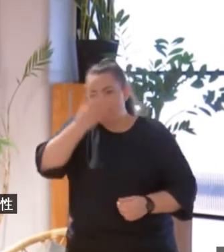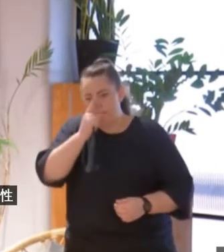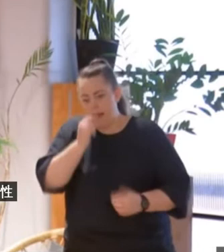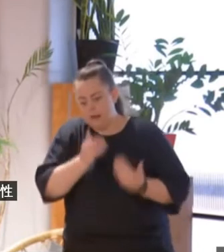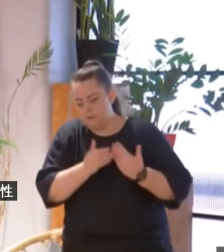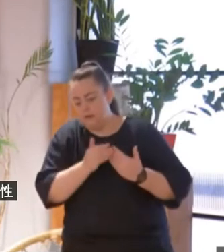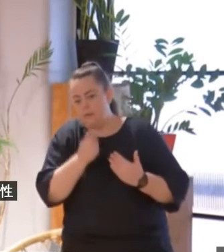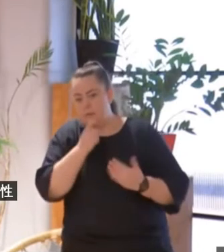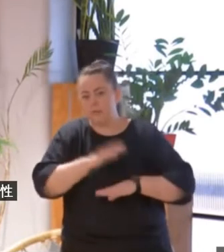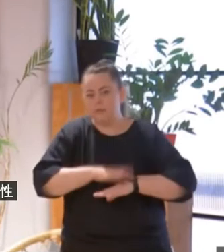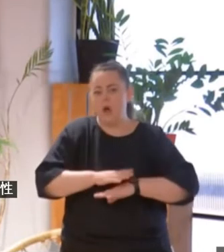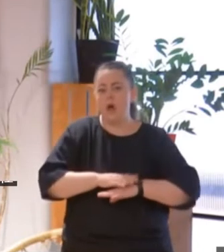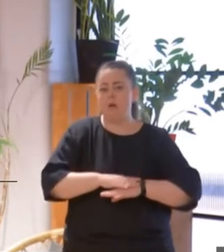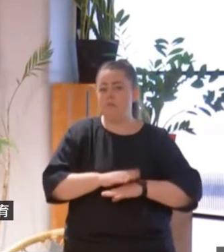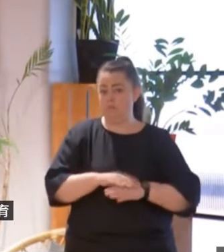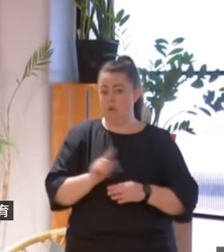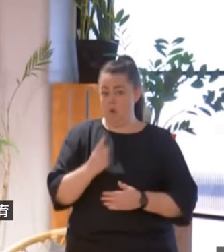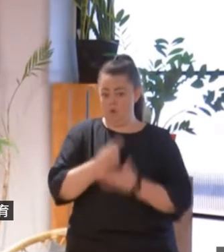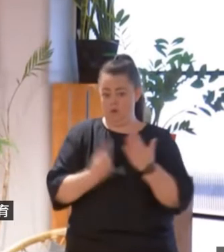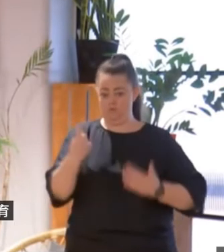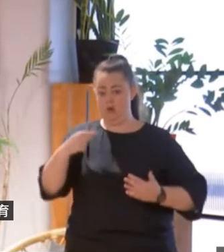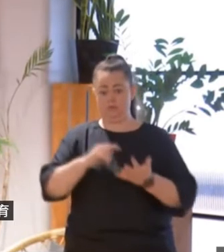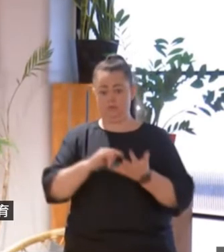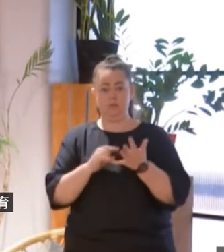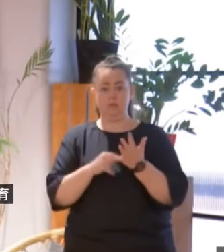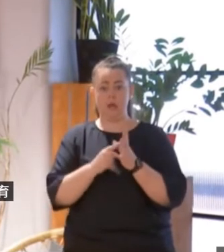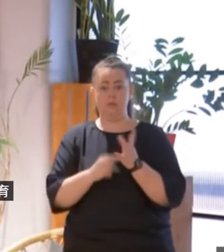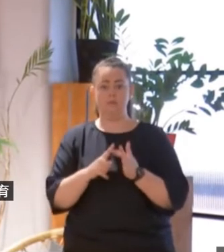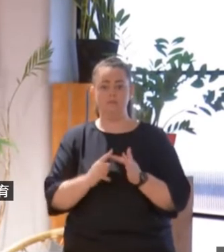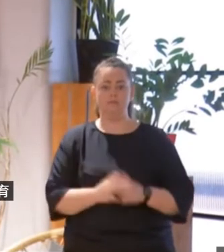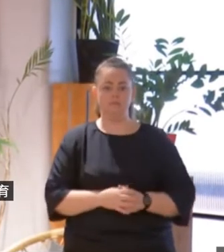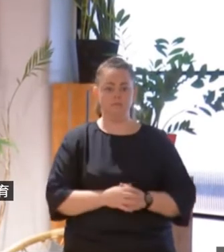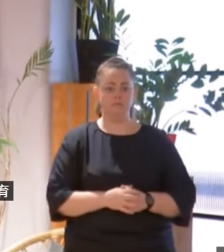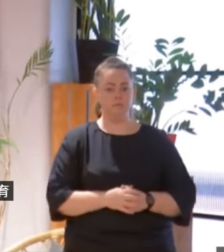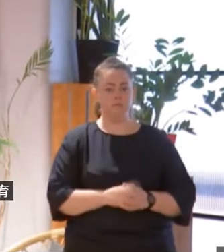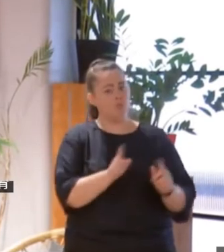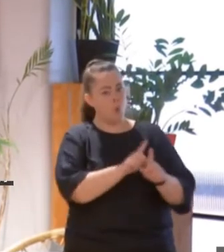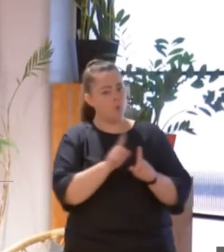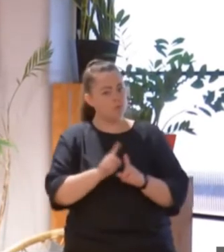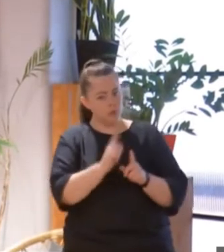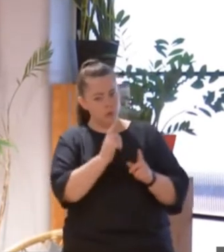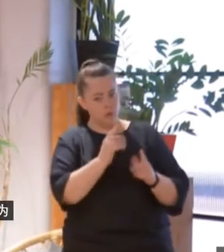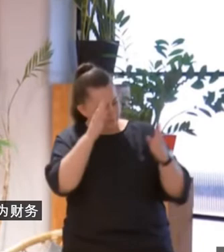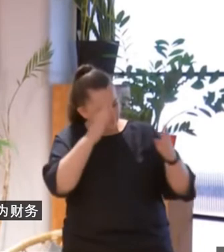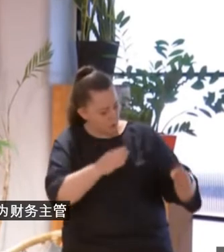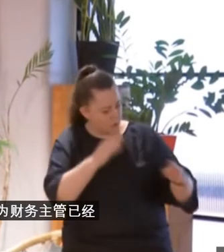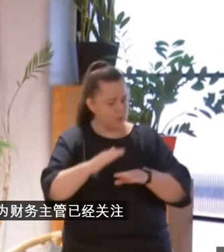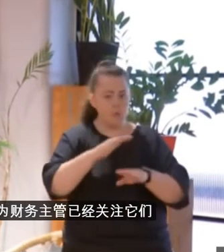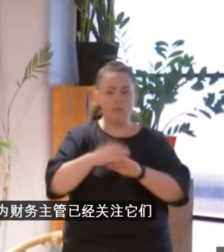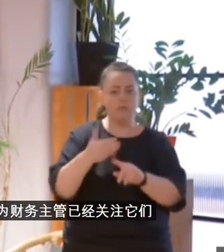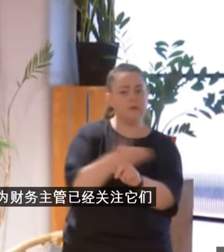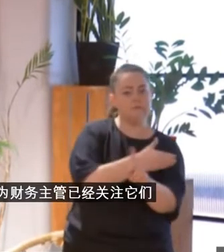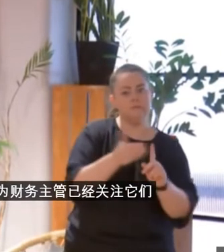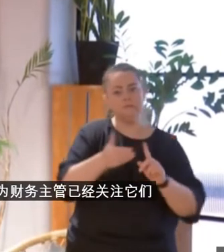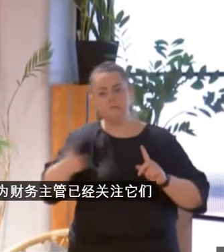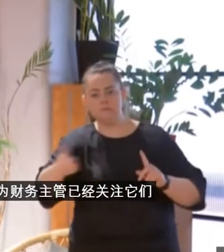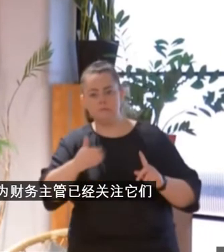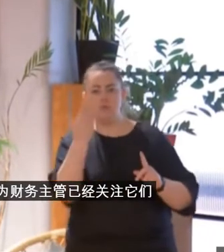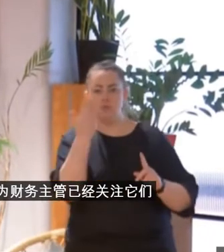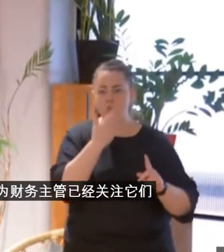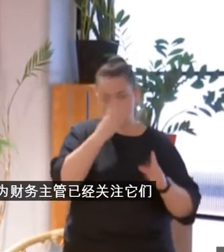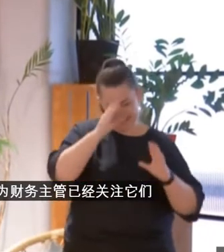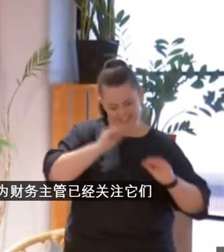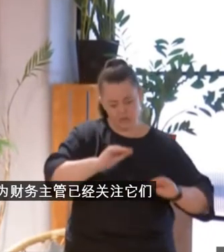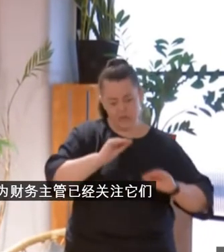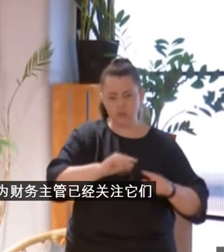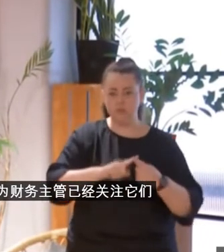relation to early childhood education, which is in the state's responsibility. These are areas that we've always been focused on, and I've focused on them as Treasurer for